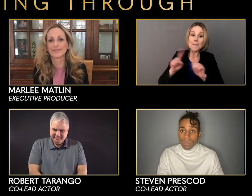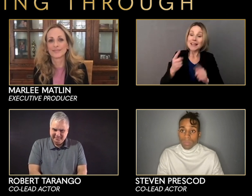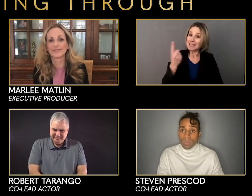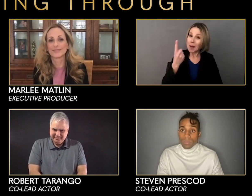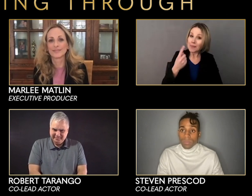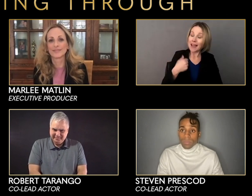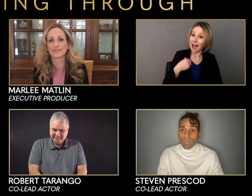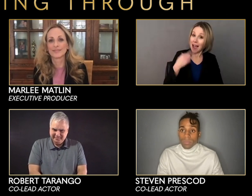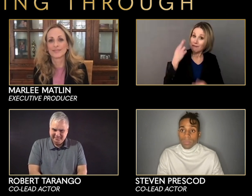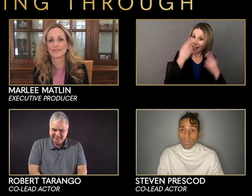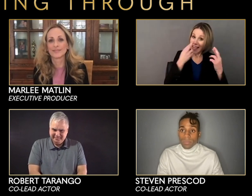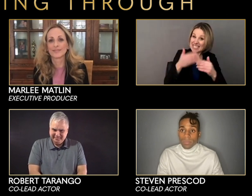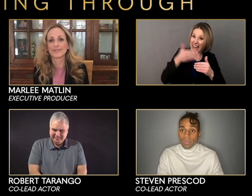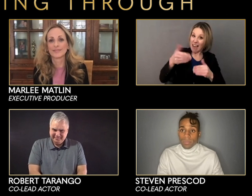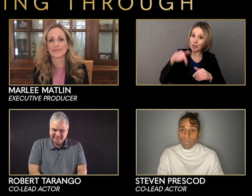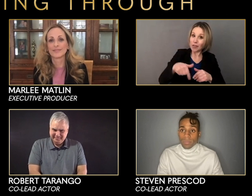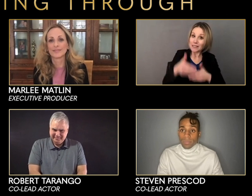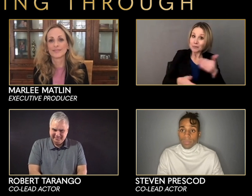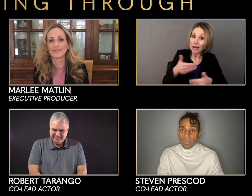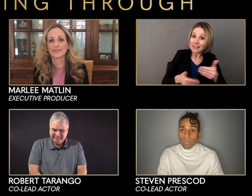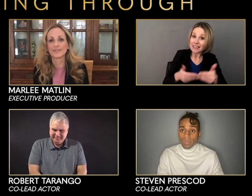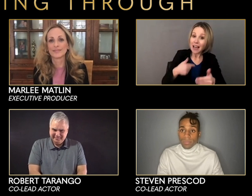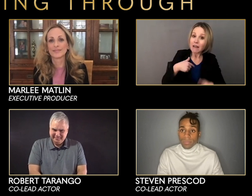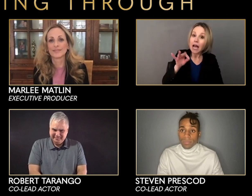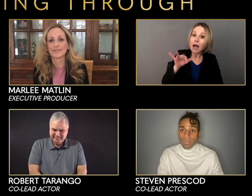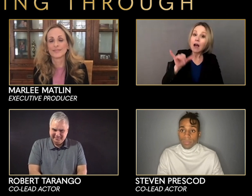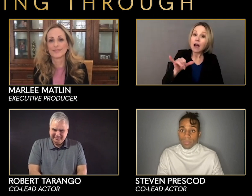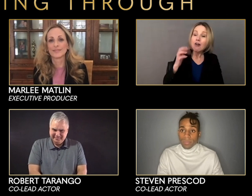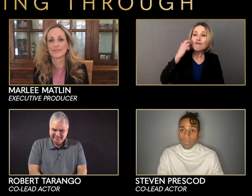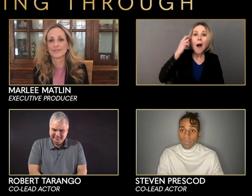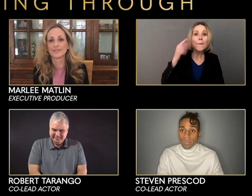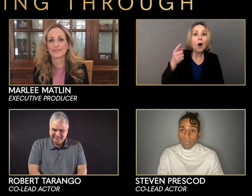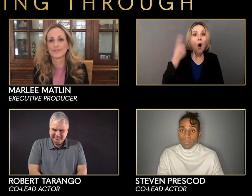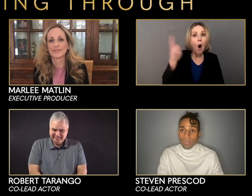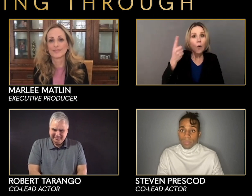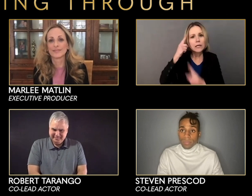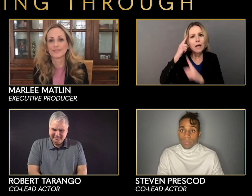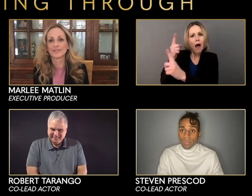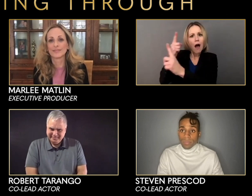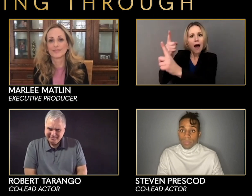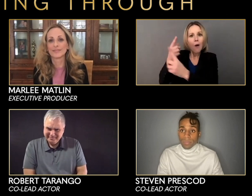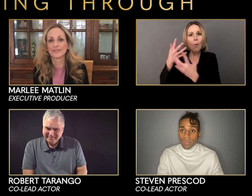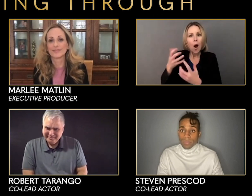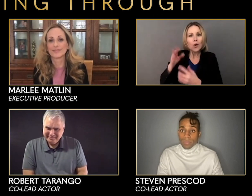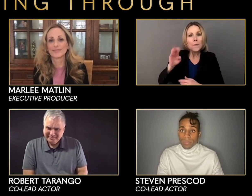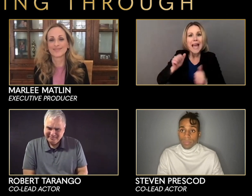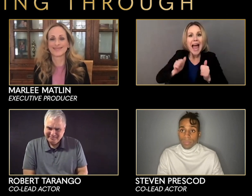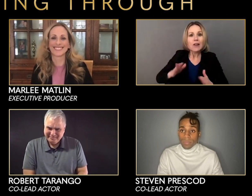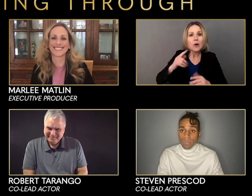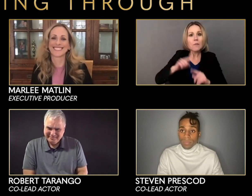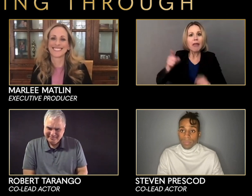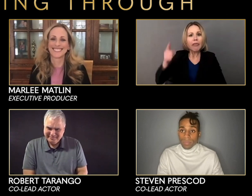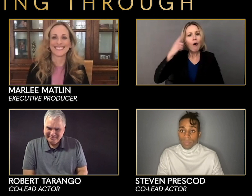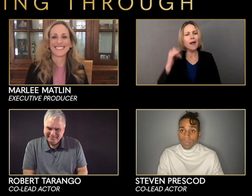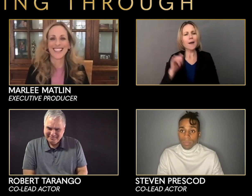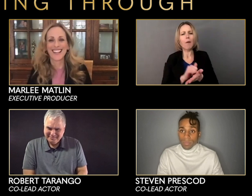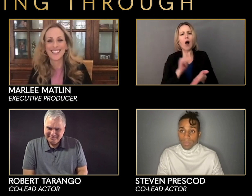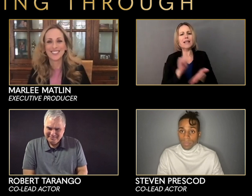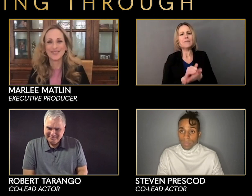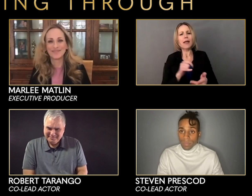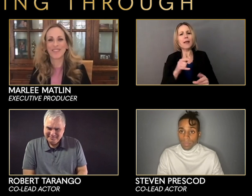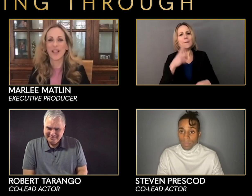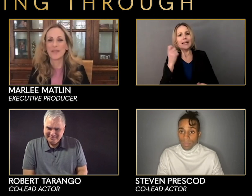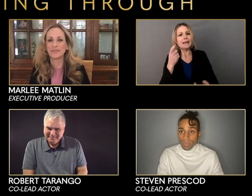after the process was that Robert, you always wanted to be an actor. You just didn't think it was possible because you didn't see yourself on the screen.